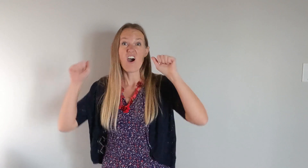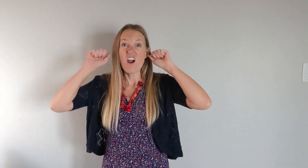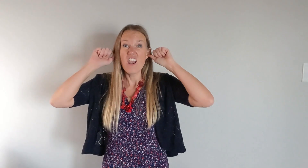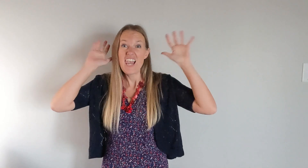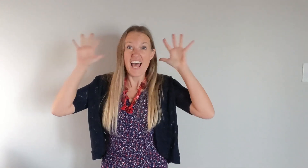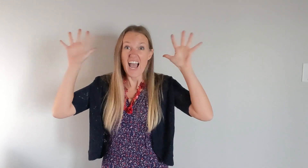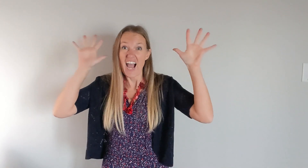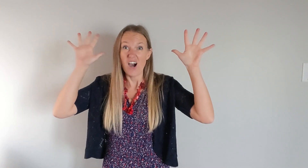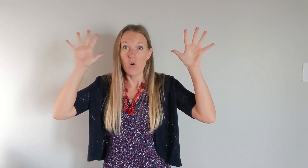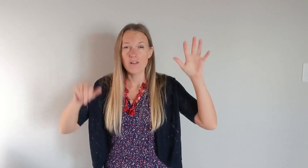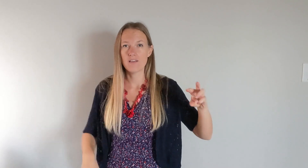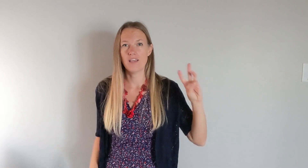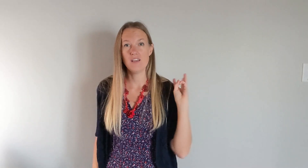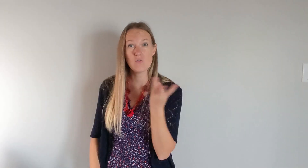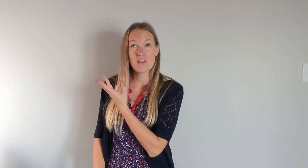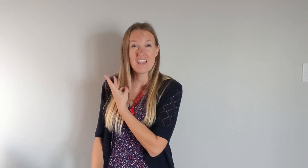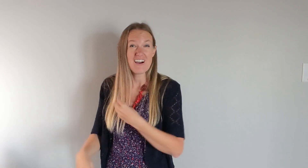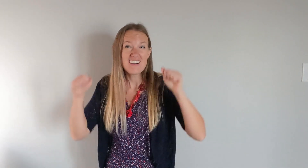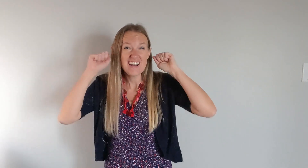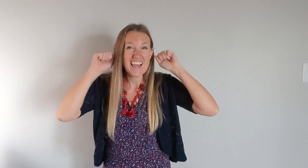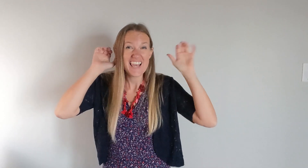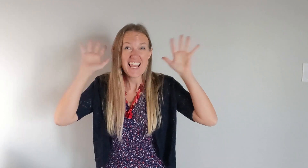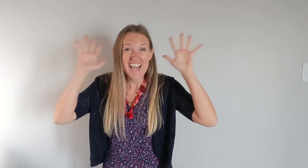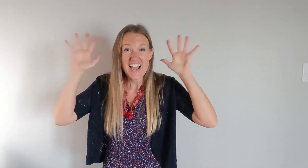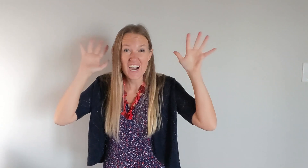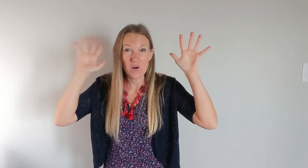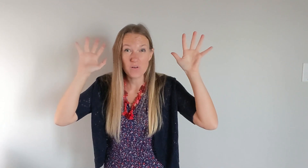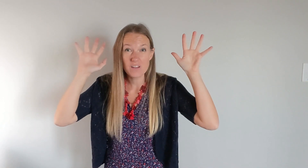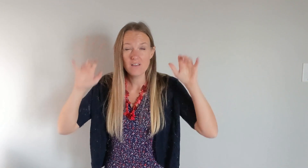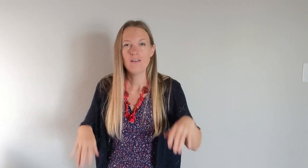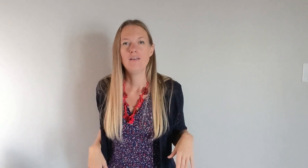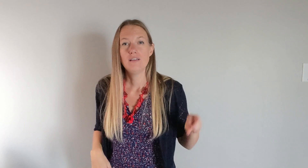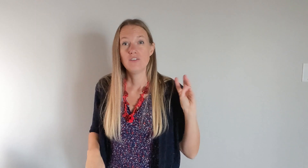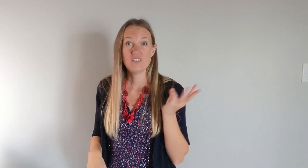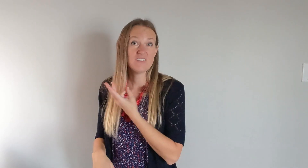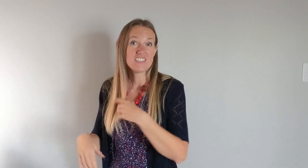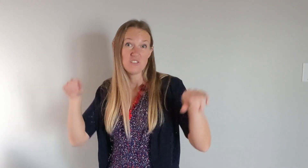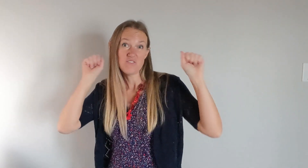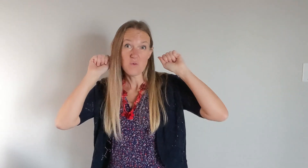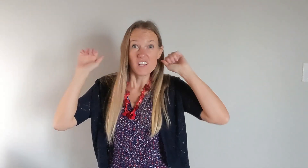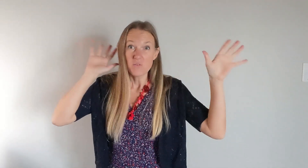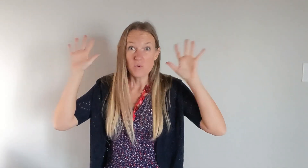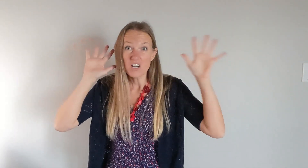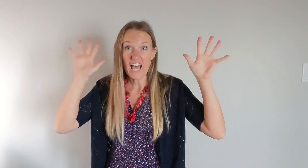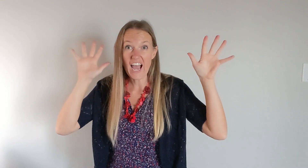are loud. Okay, we are loud. You could do that too if you wanted. We're